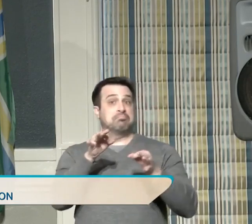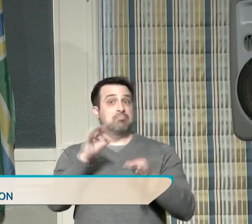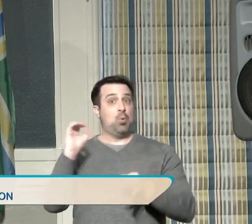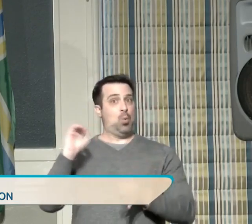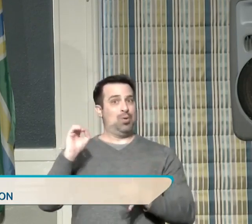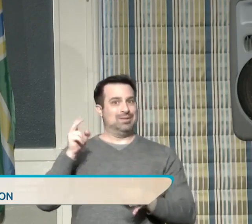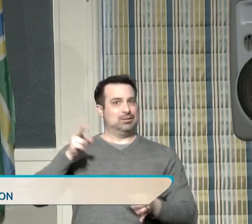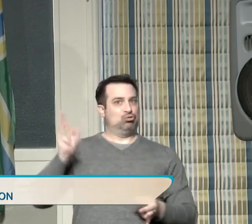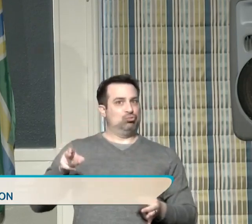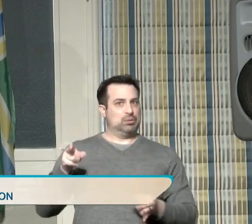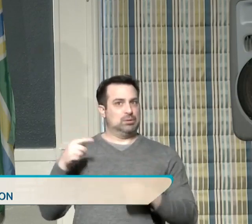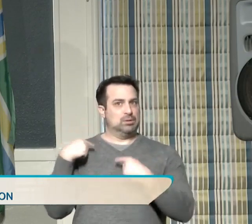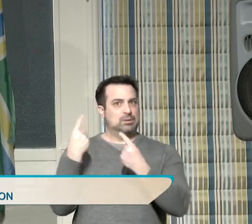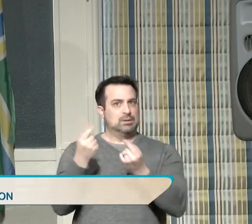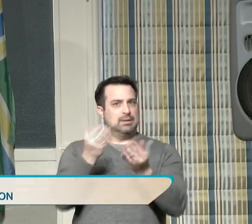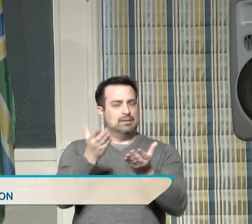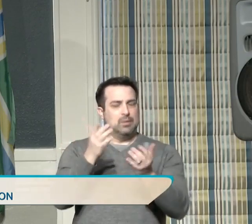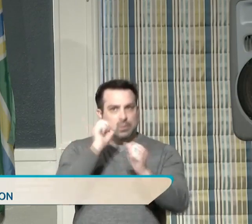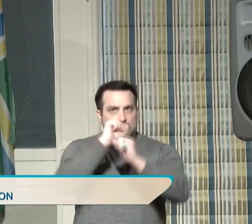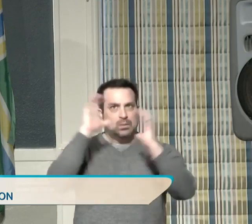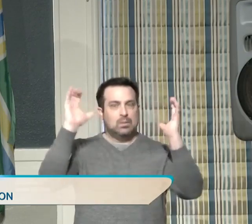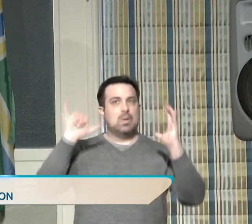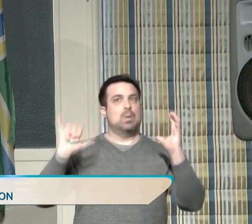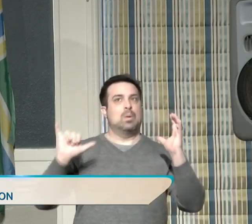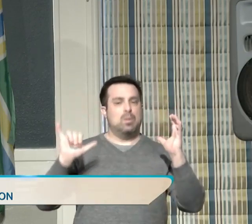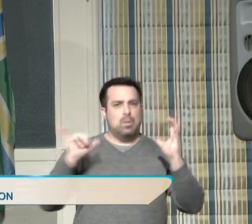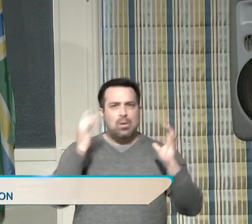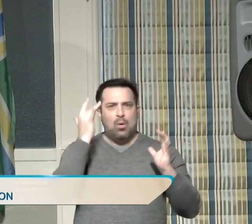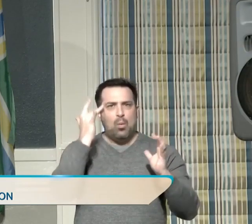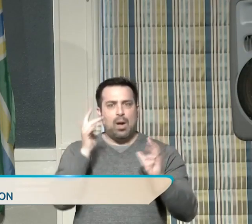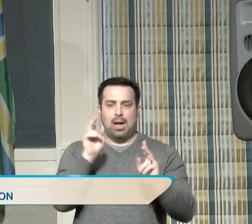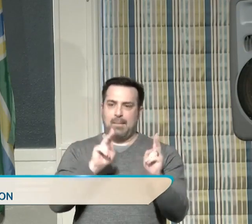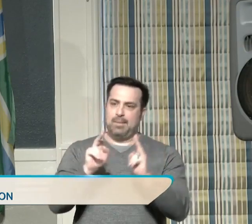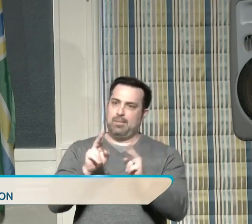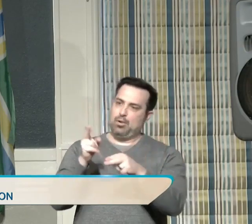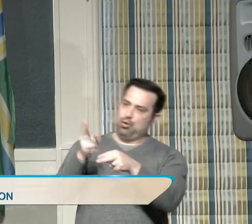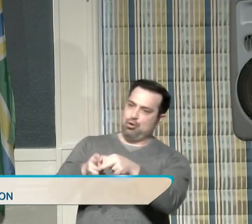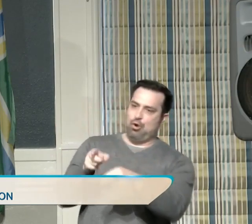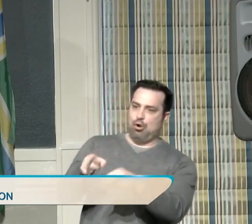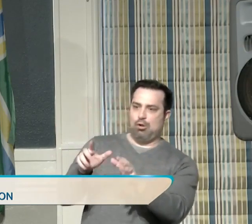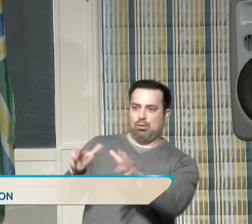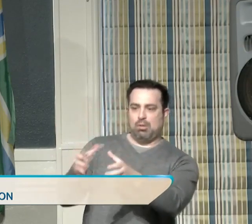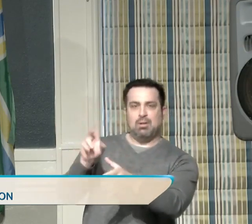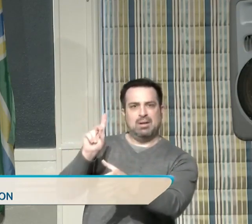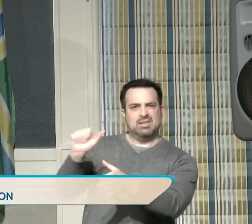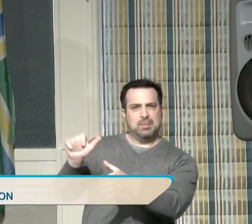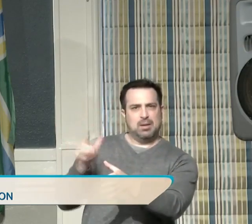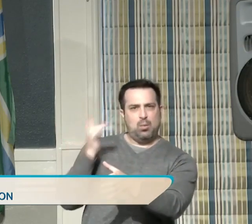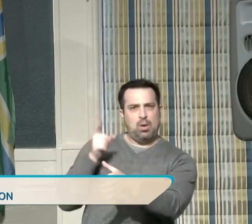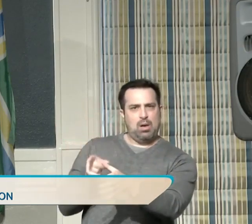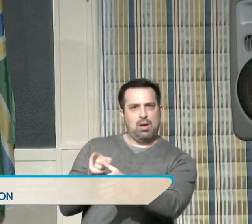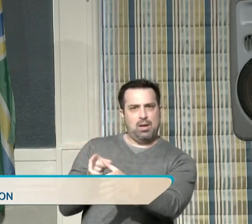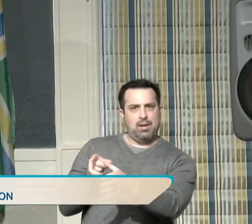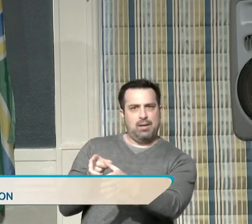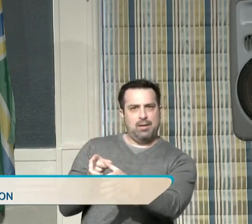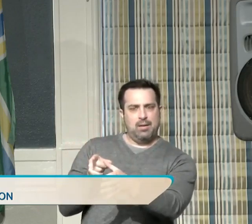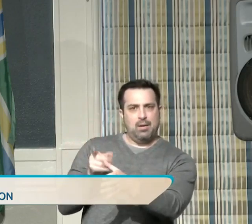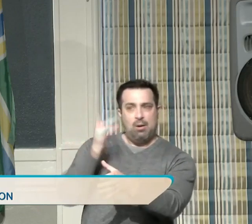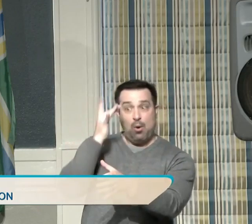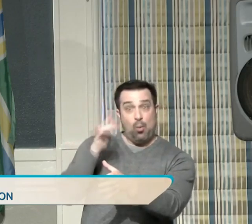to illustrate why there is a group of people who are defined as having disabilities and why those people have